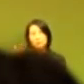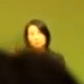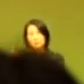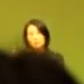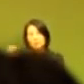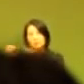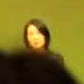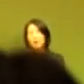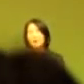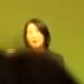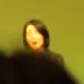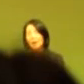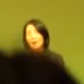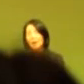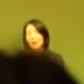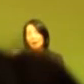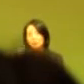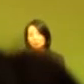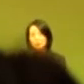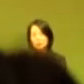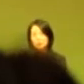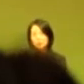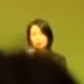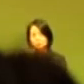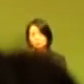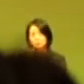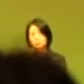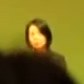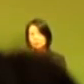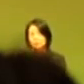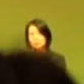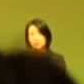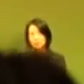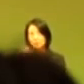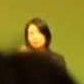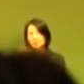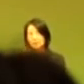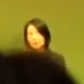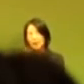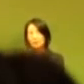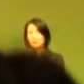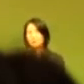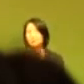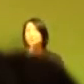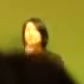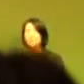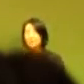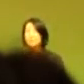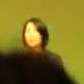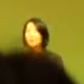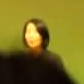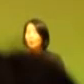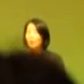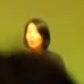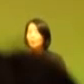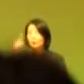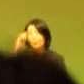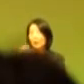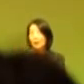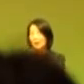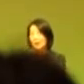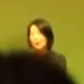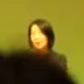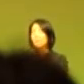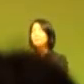good policy, but still has a little bit of loopholes. Our list is not comprehensive, and we're constantly